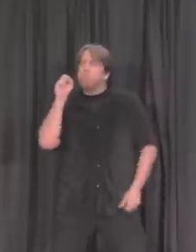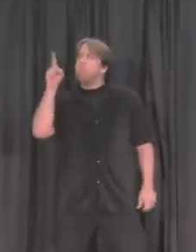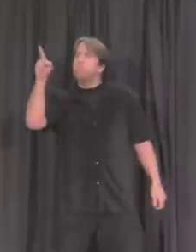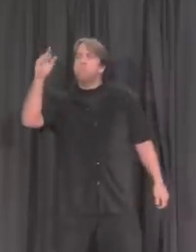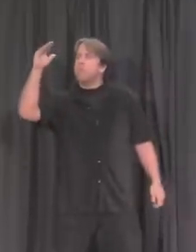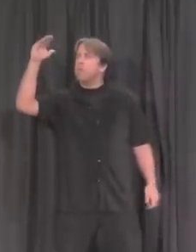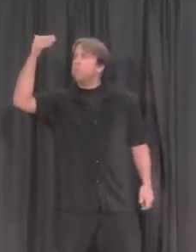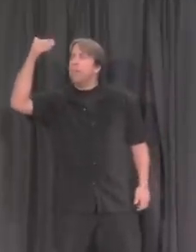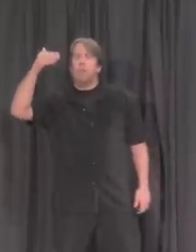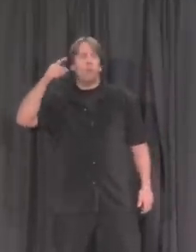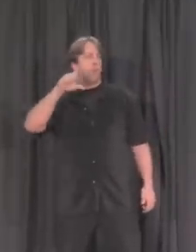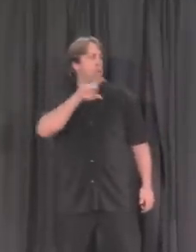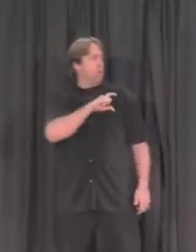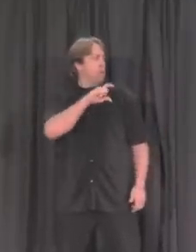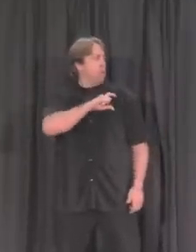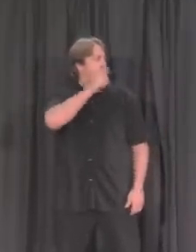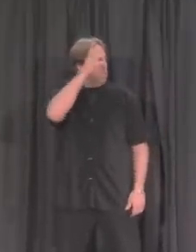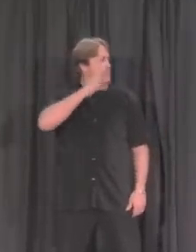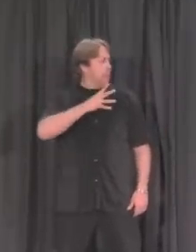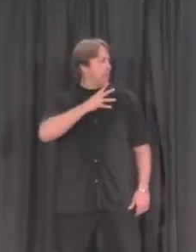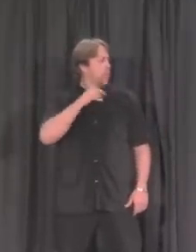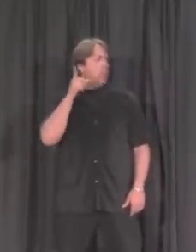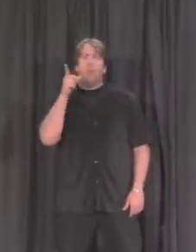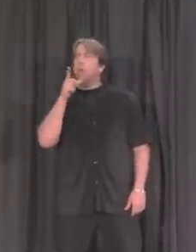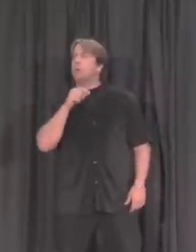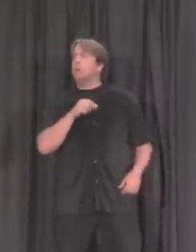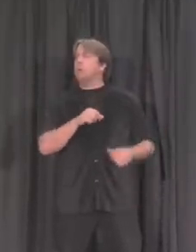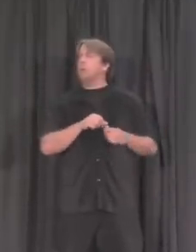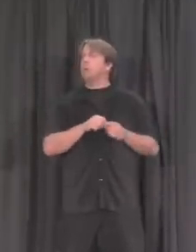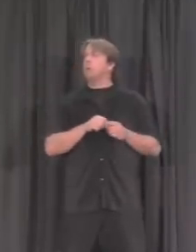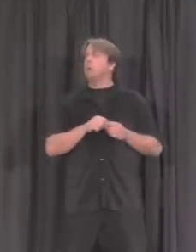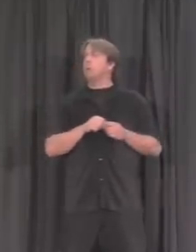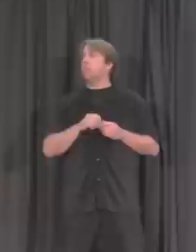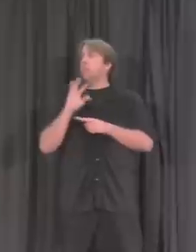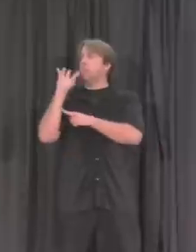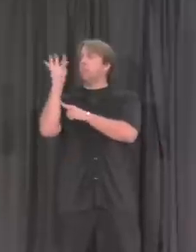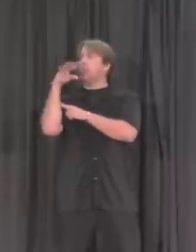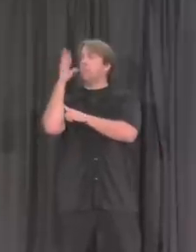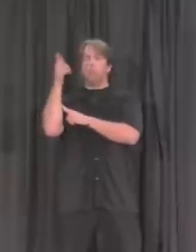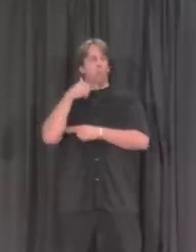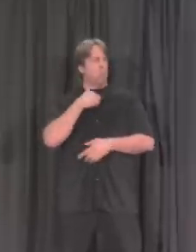when suddenly I noticed in my rearview mirror, a cop was pulling me over.